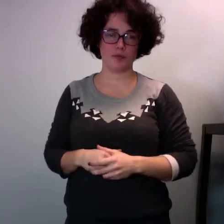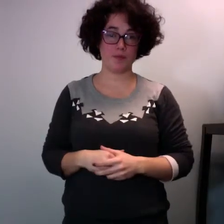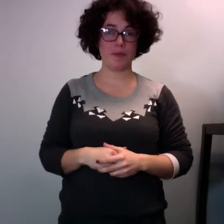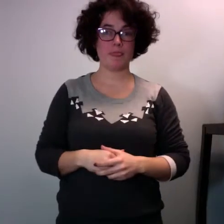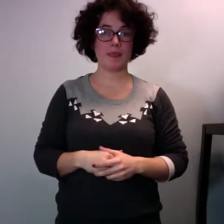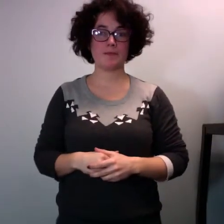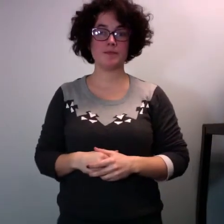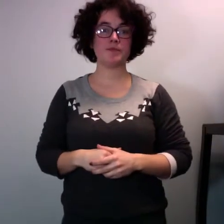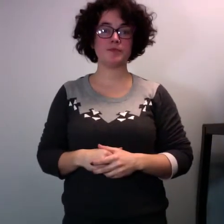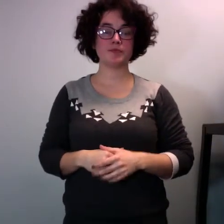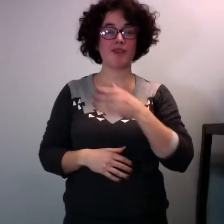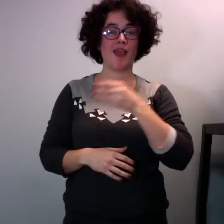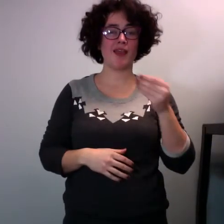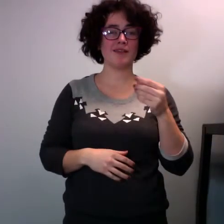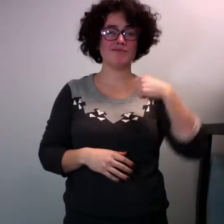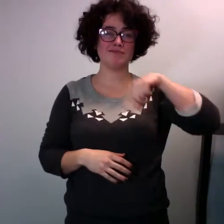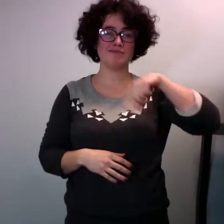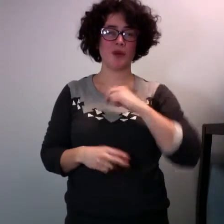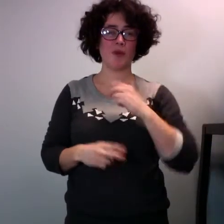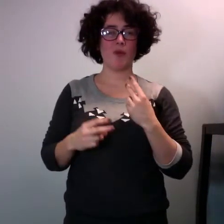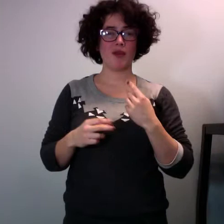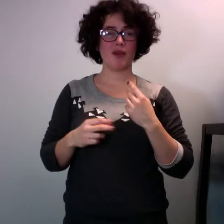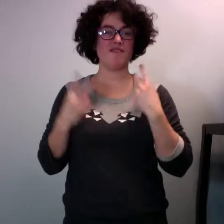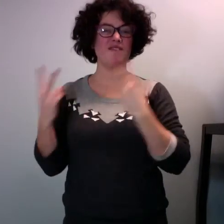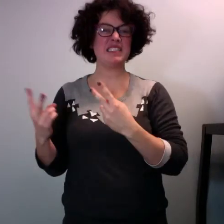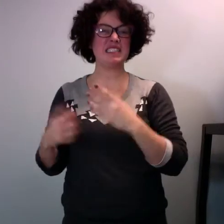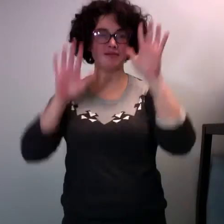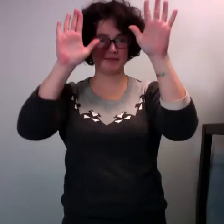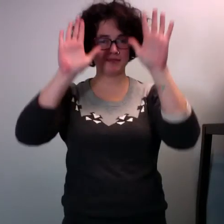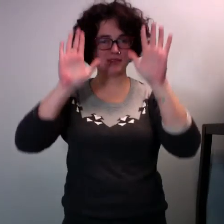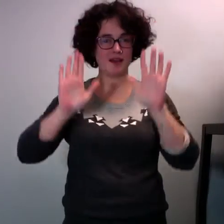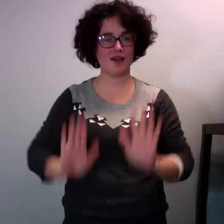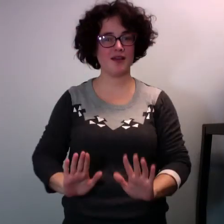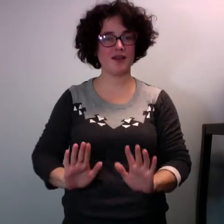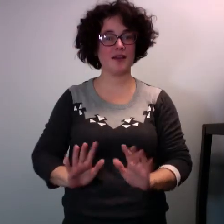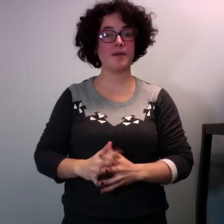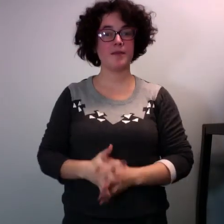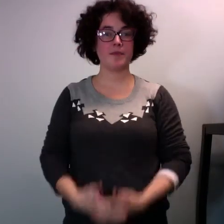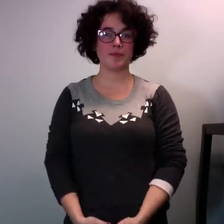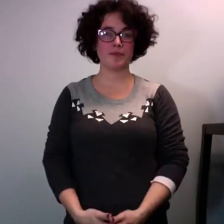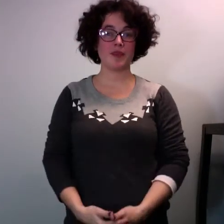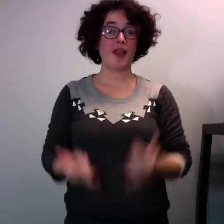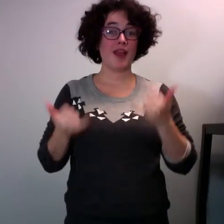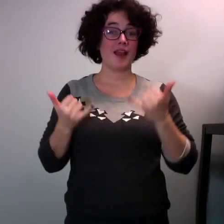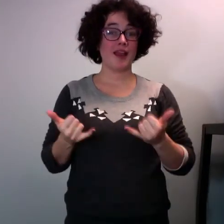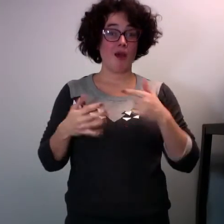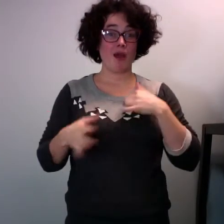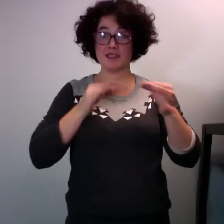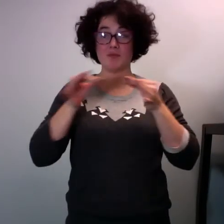And we used to visit there every Sunday. And I'm going to tell you what the inside of the house was like compared with what